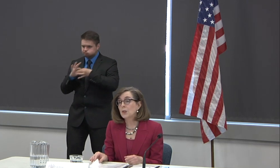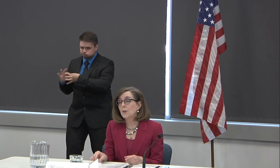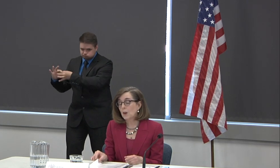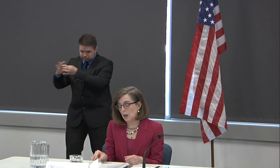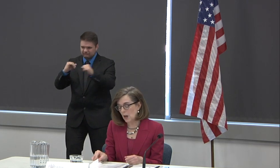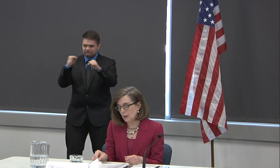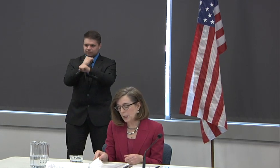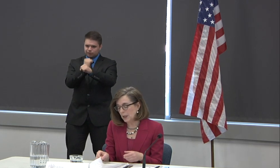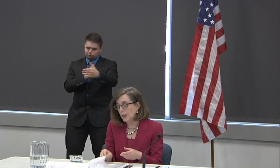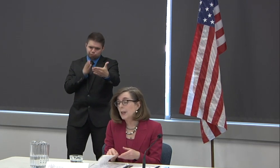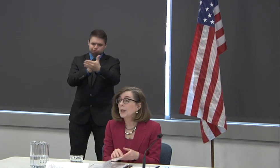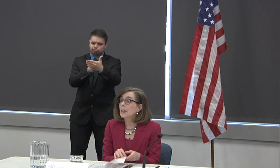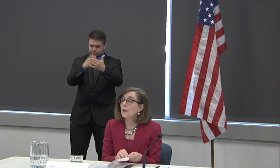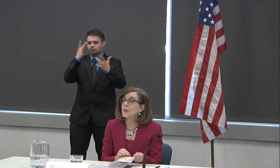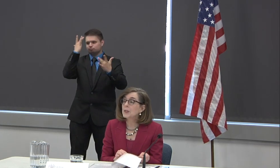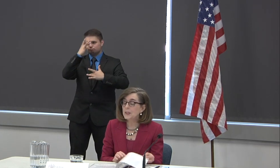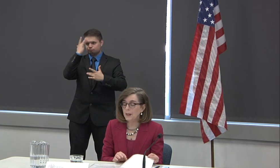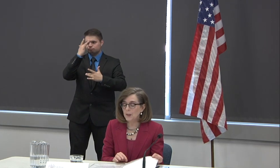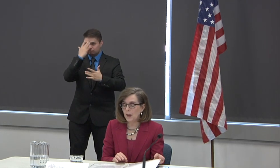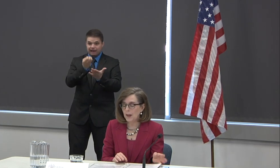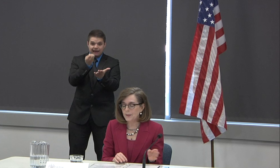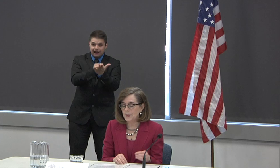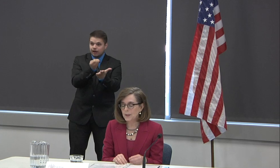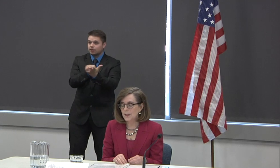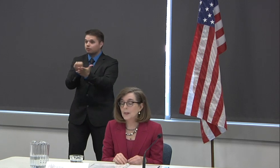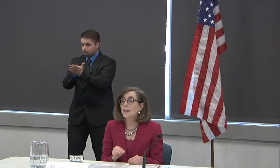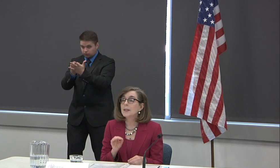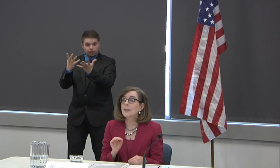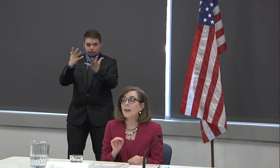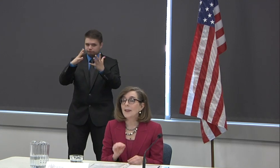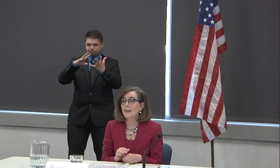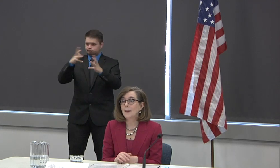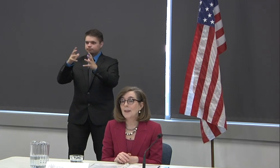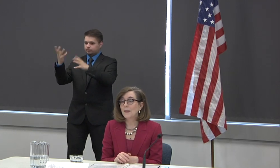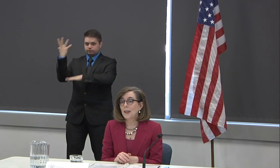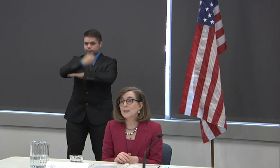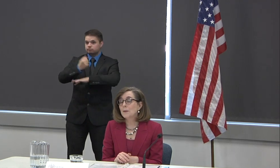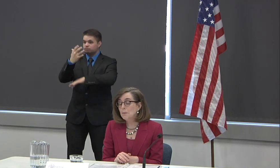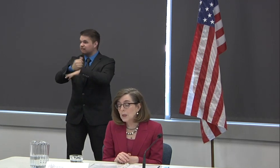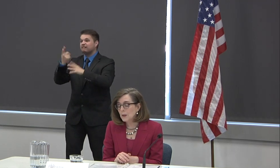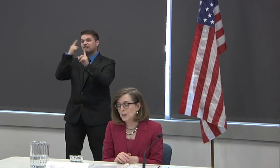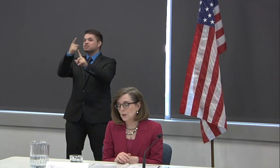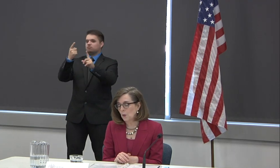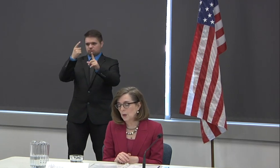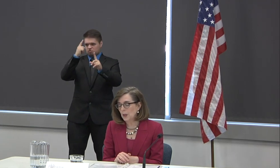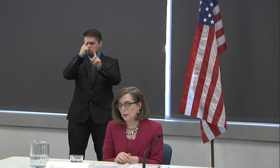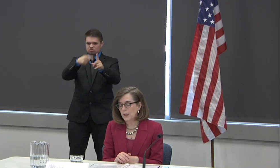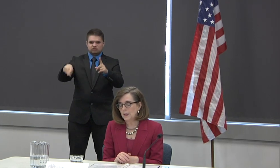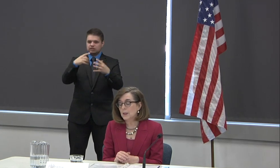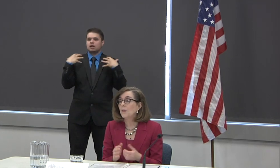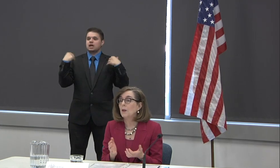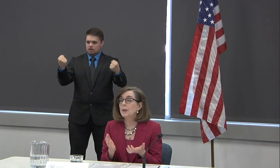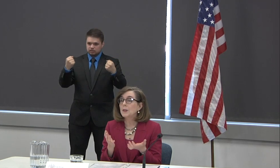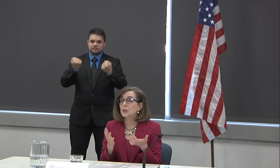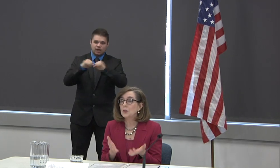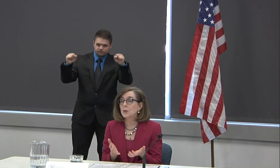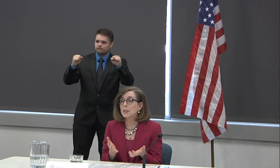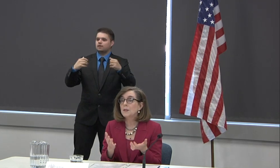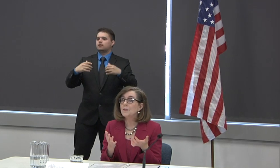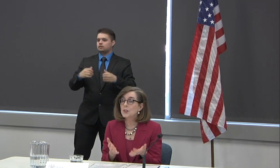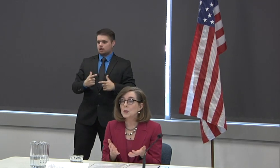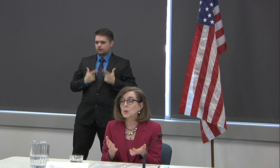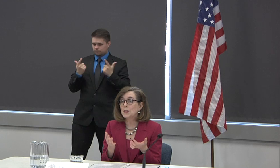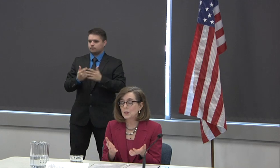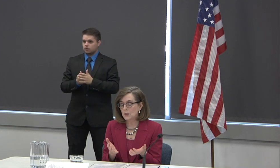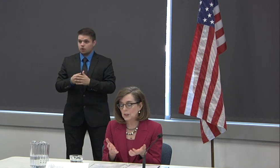of our economy in an effort to save lives. Today, thanks to millions of Oregonians following the strict